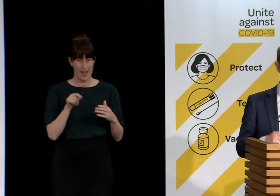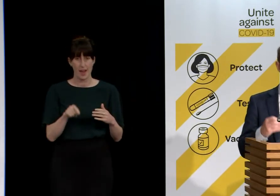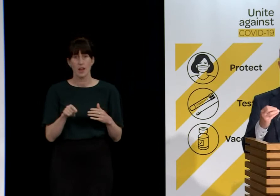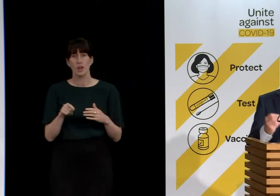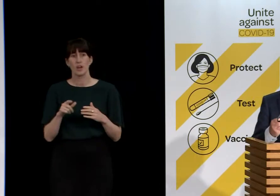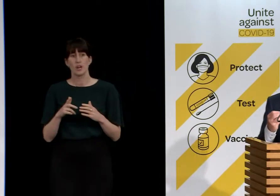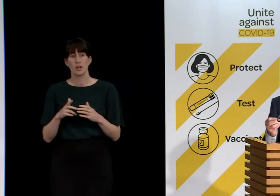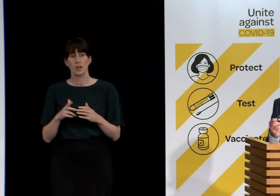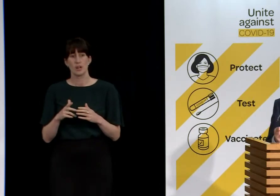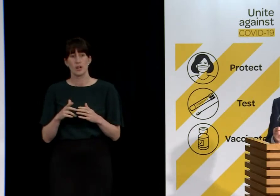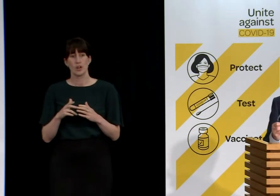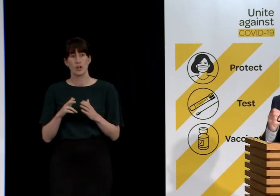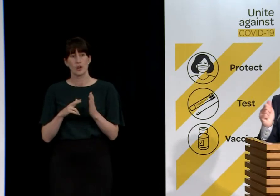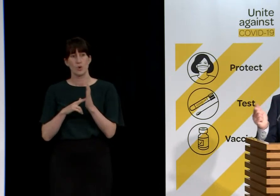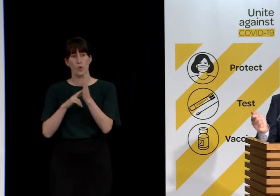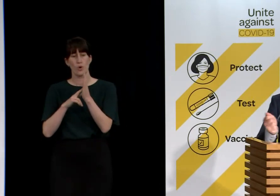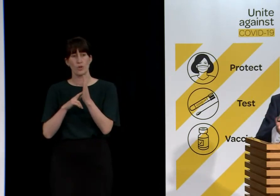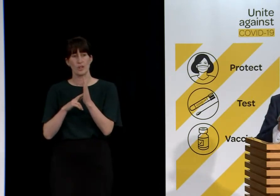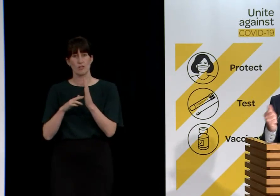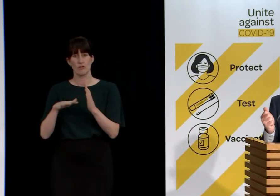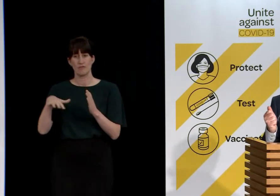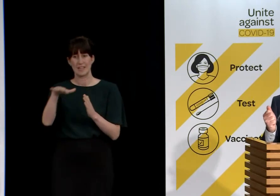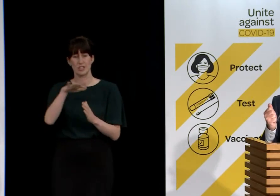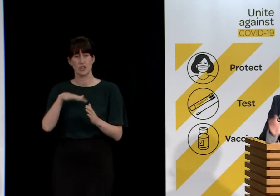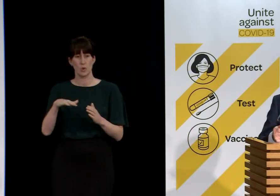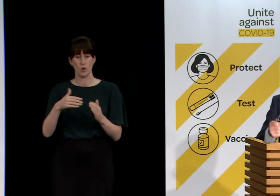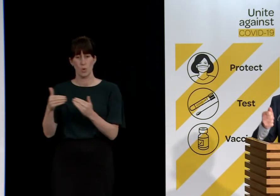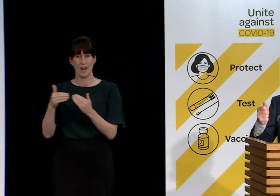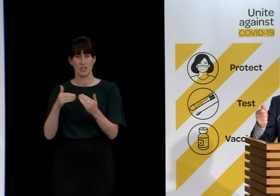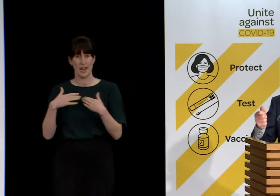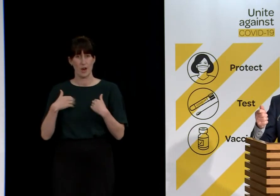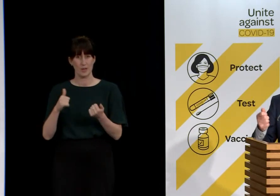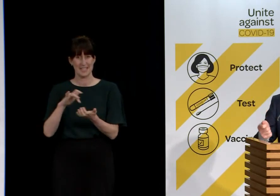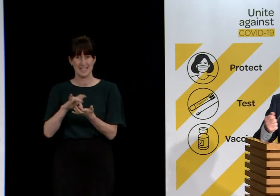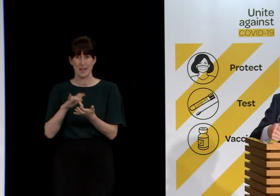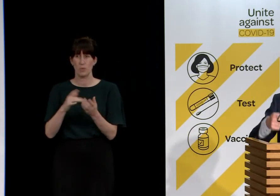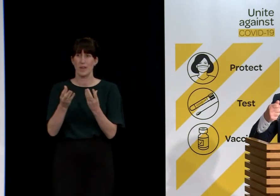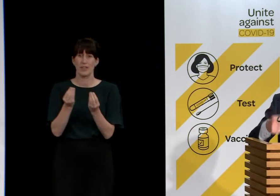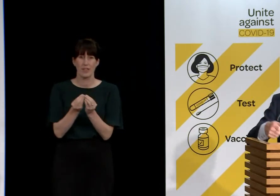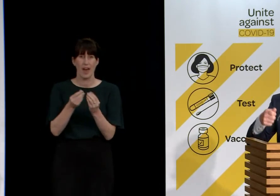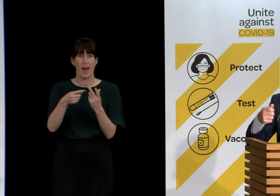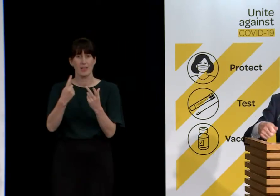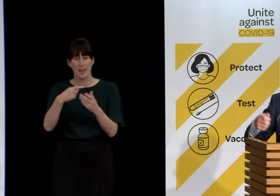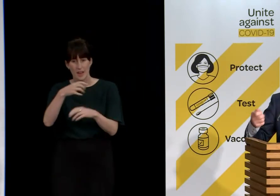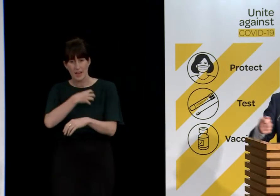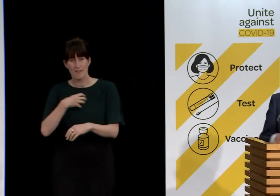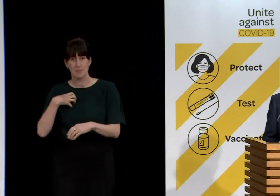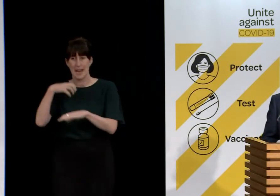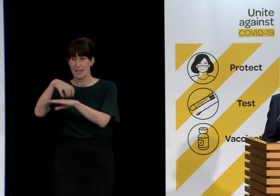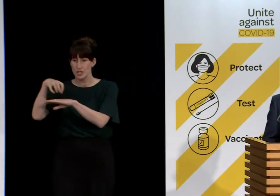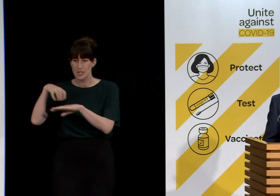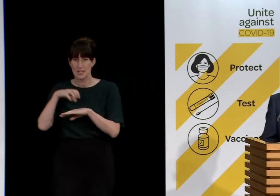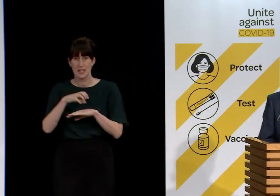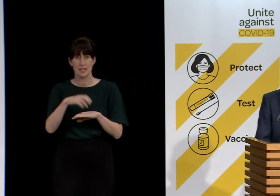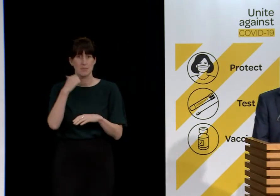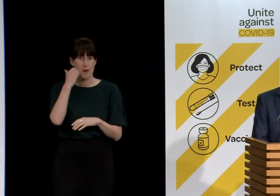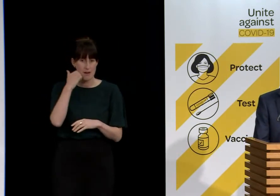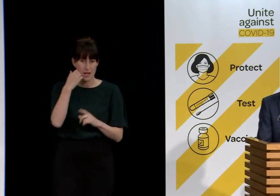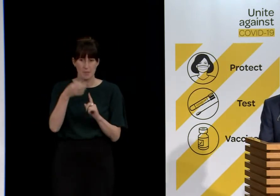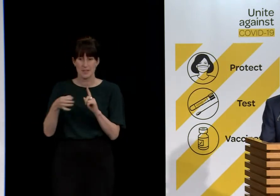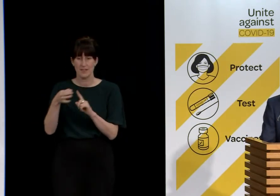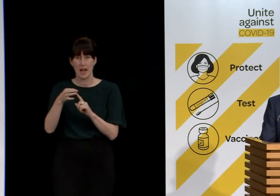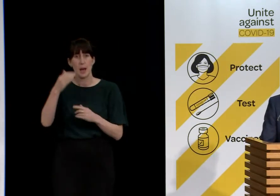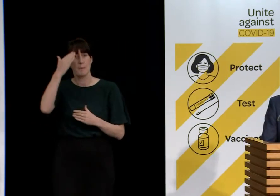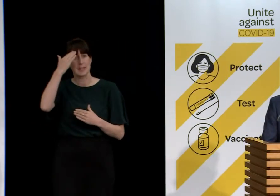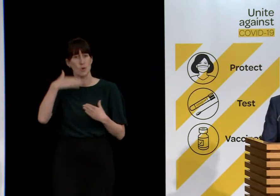Northern Regional Health Coordination Centre, but with a whole range of government agencies and other providers, Māori, Pacific and mental health and addiction providers